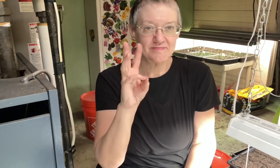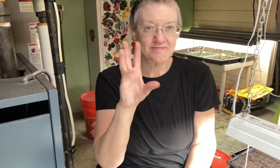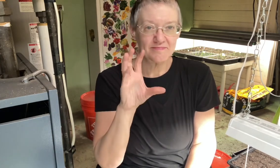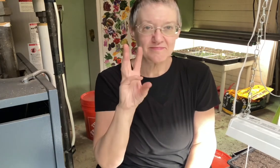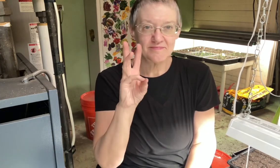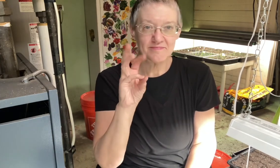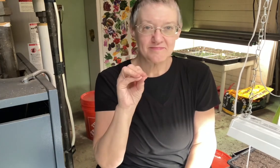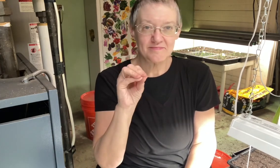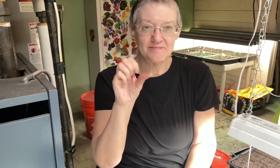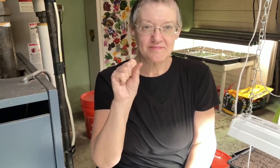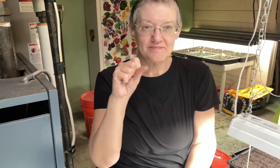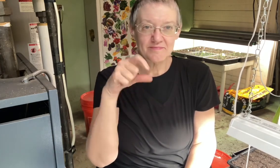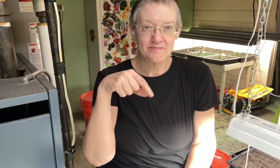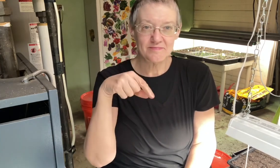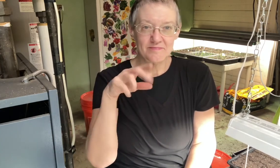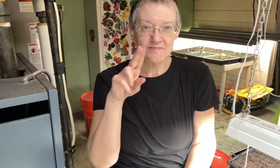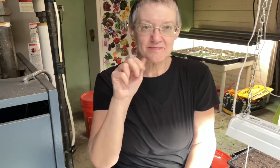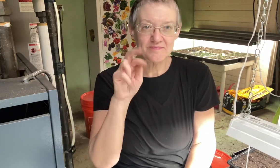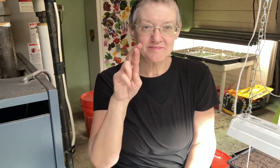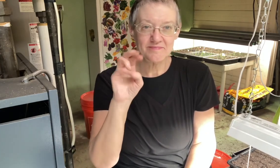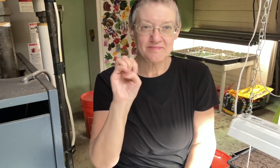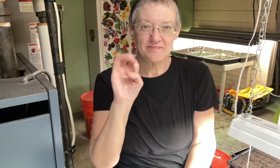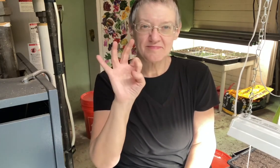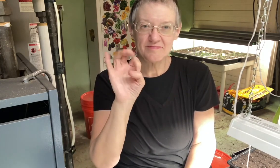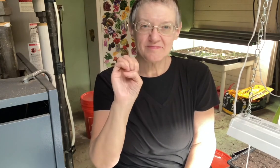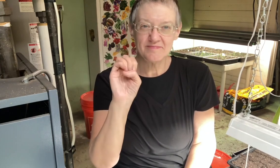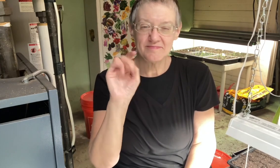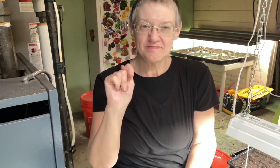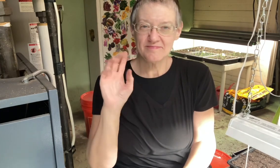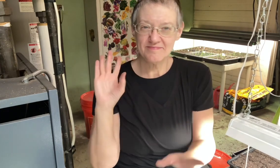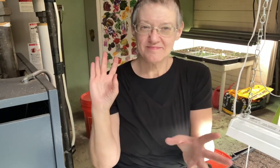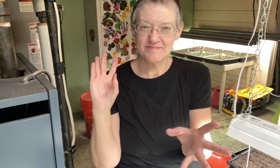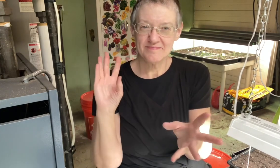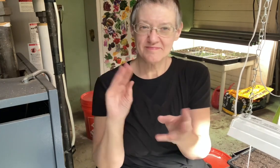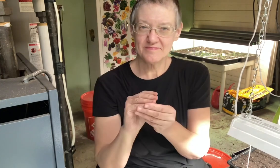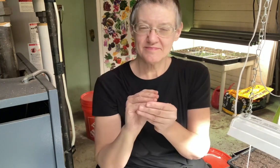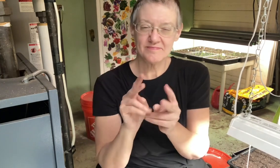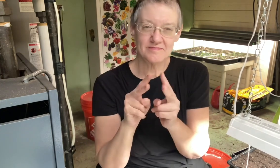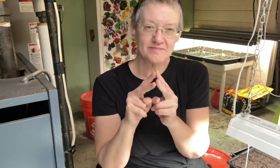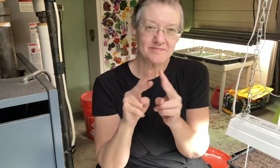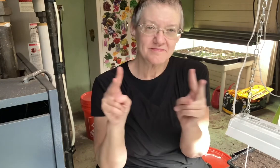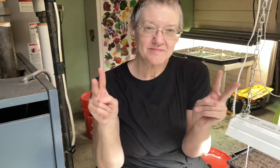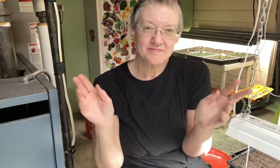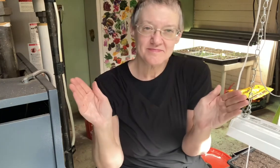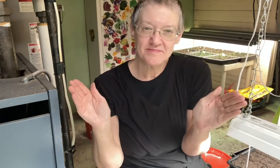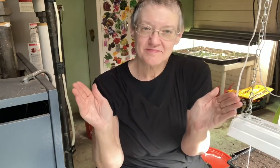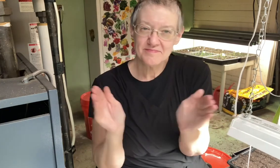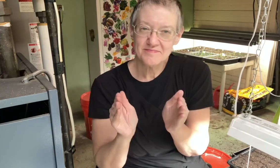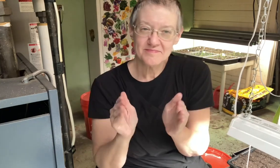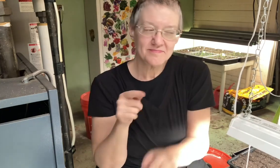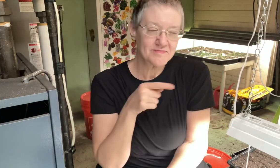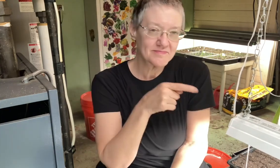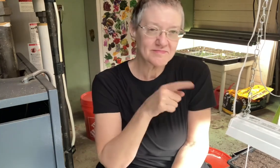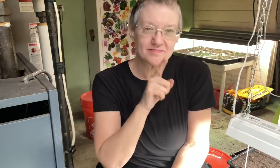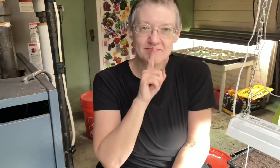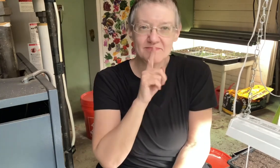is only 660 square feet all together. I grow in a very